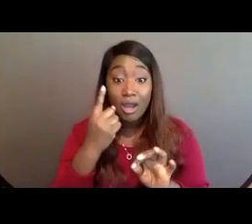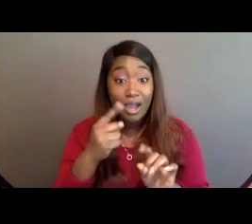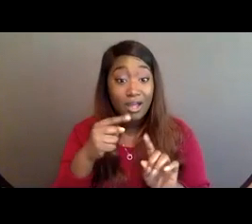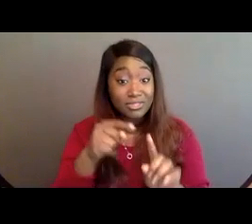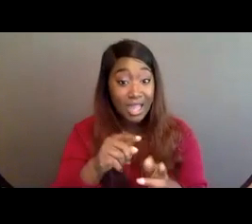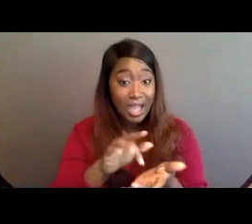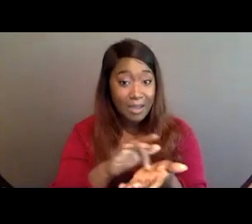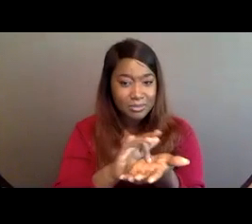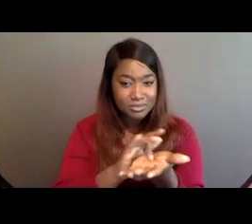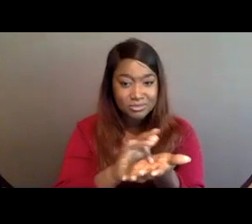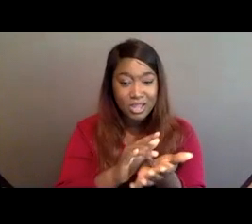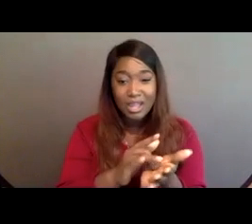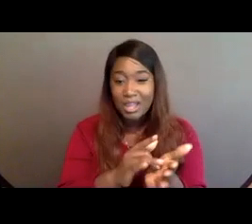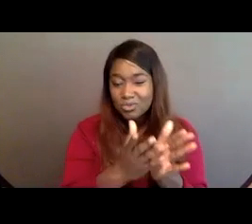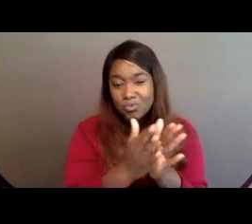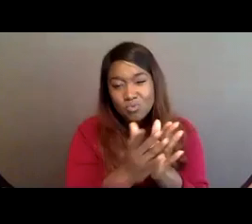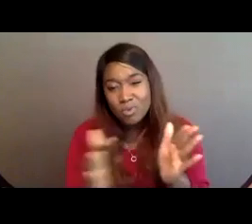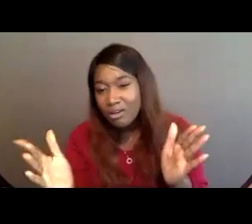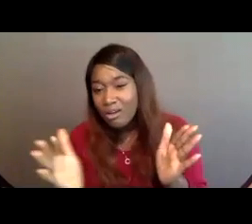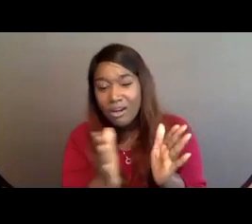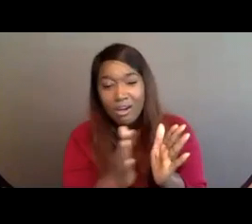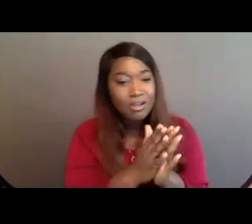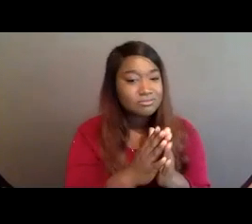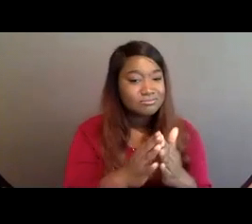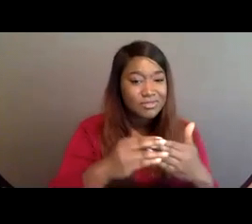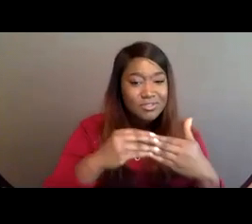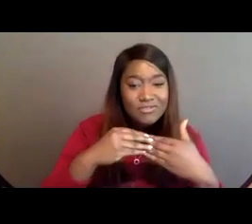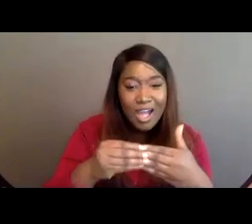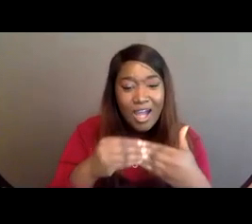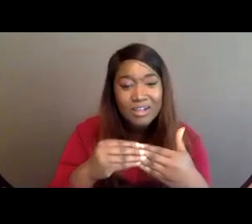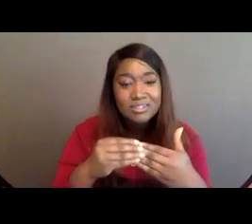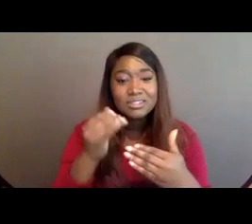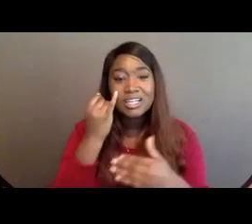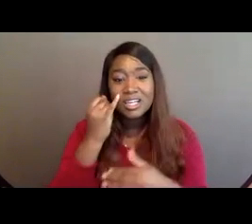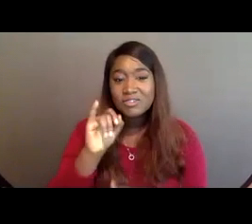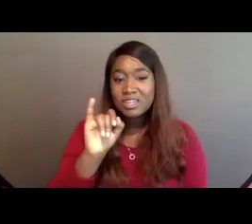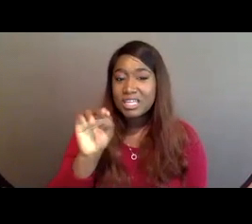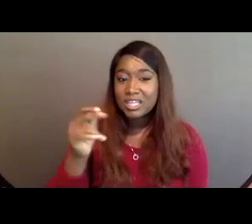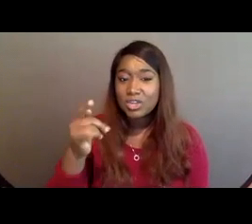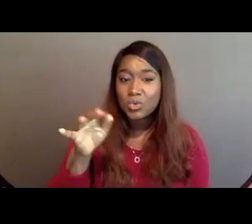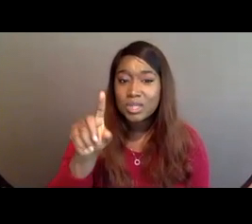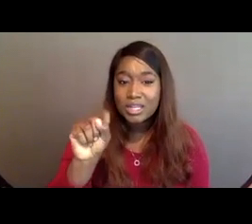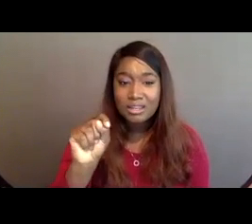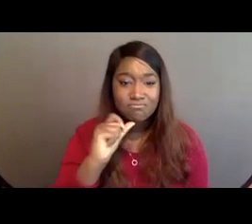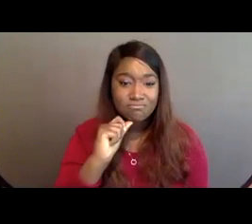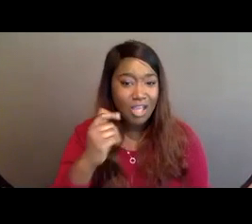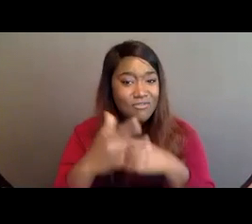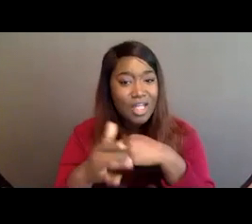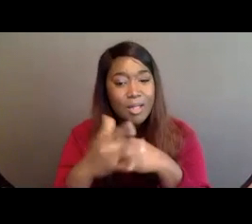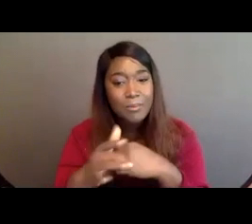far-ranging and flexible, so that any ingredient that is unavailable or restricted by diet or ethical